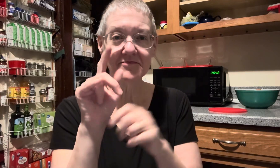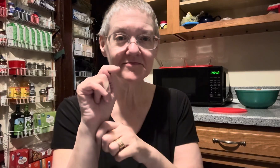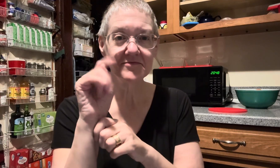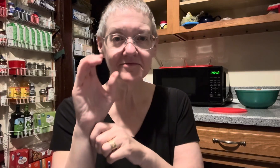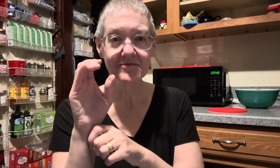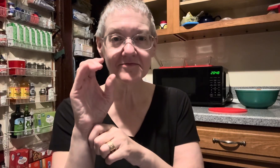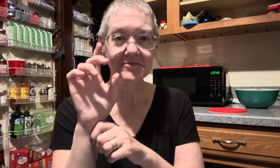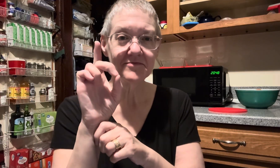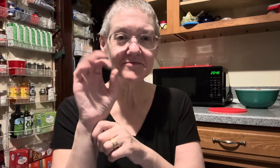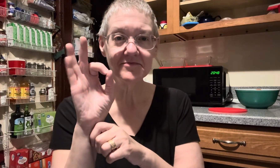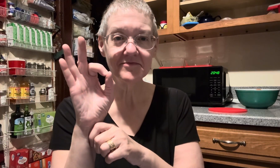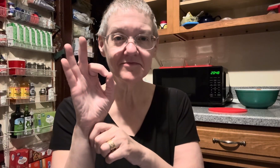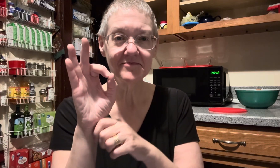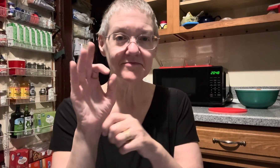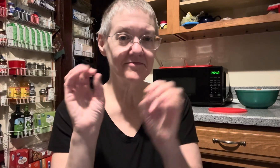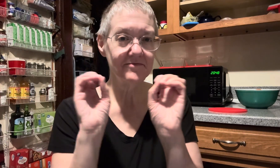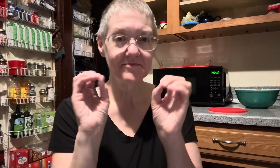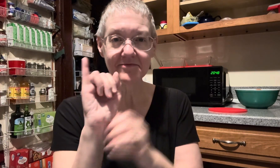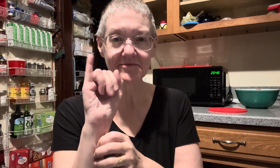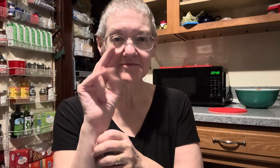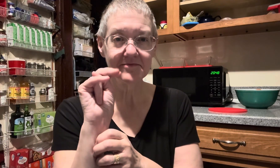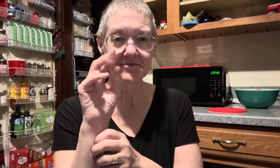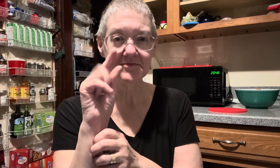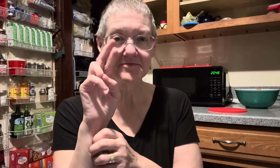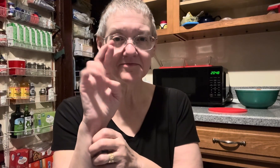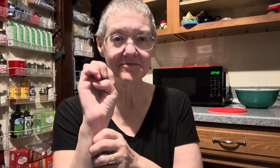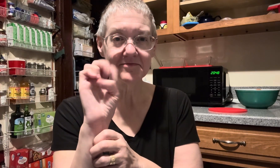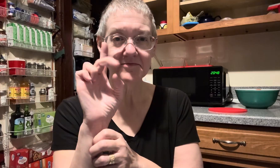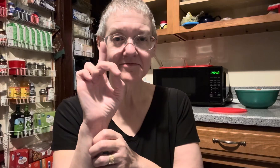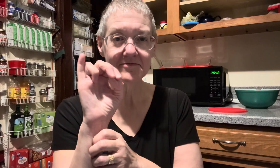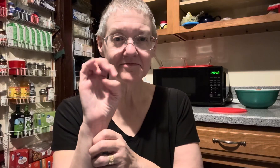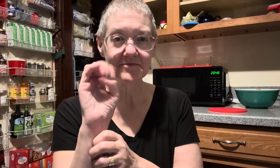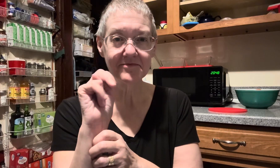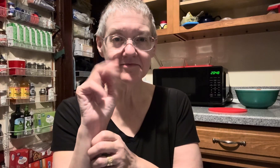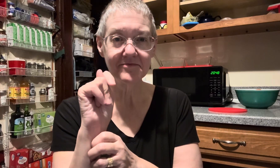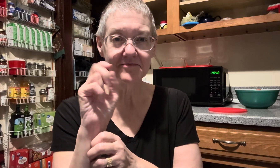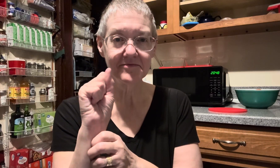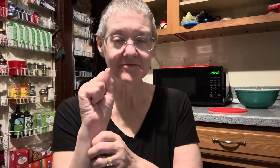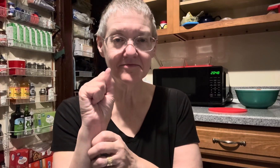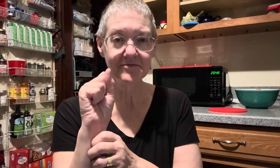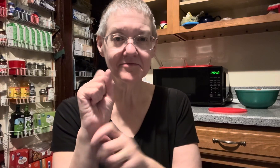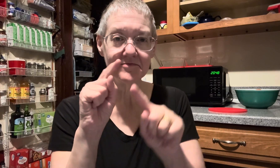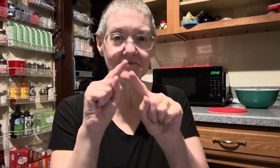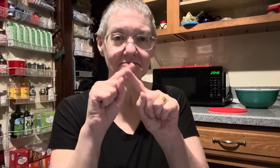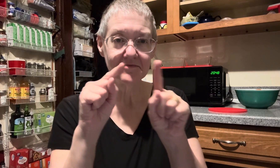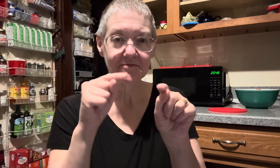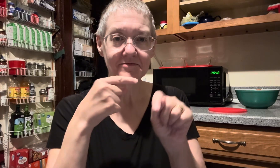Serving size, total carbs, dietary fiber, it won't have any of that information. It won't even list ingredients.